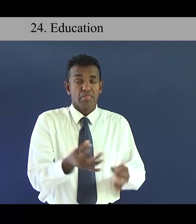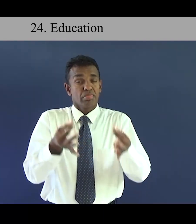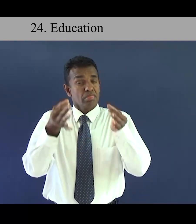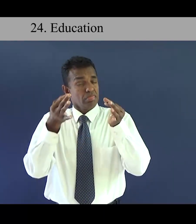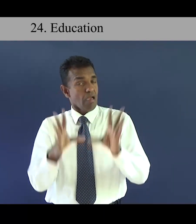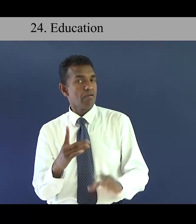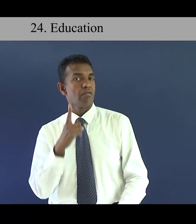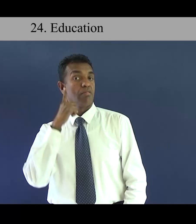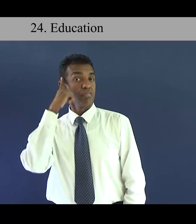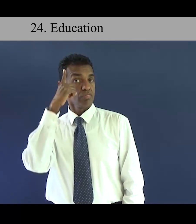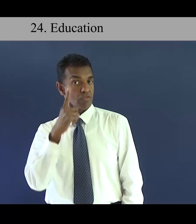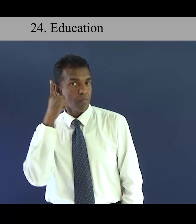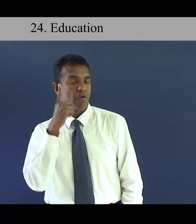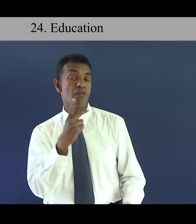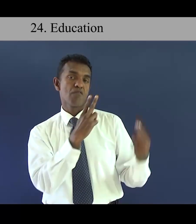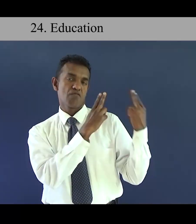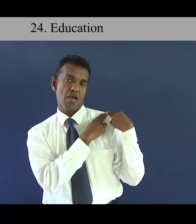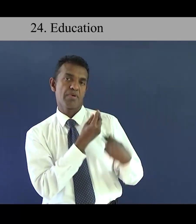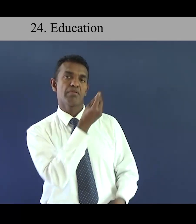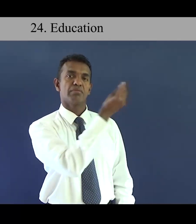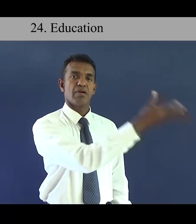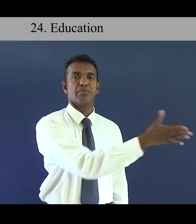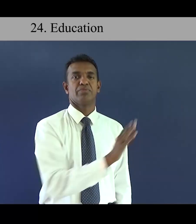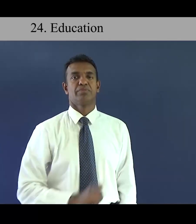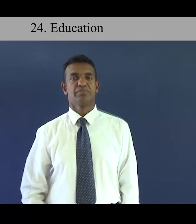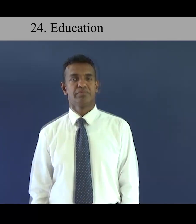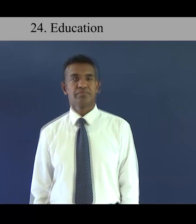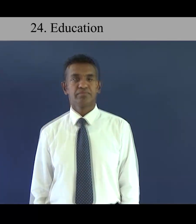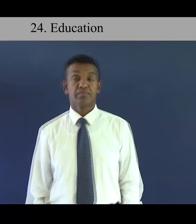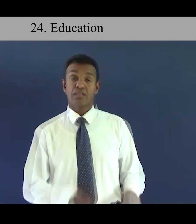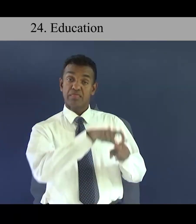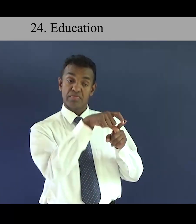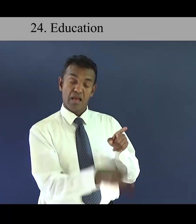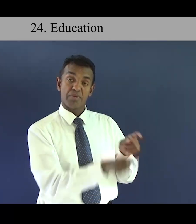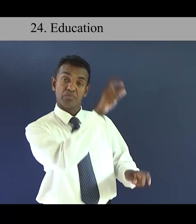learn. Make sure teachers have the right skills.